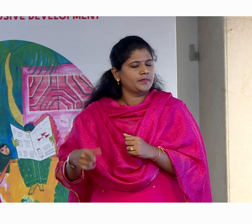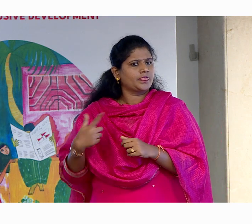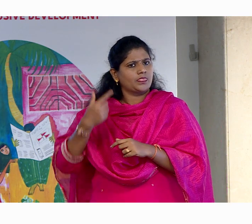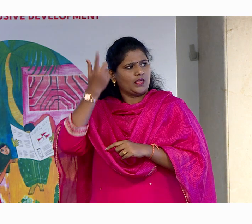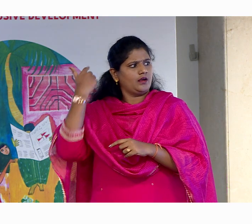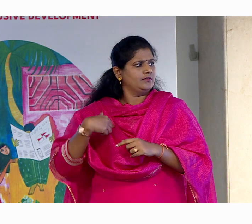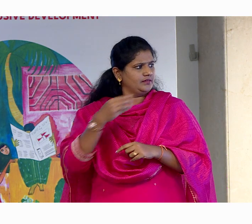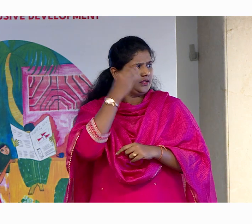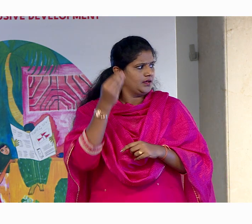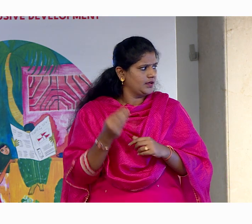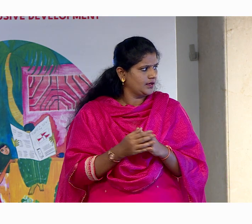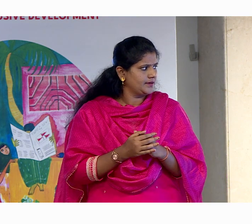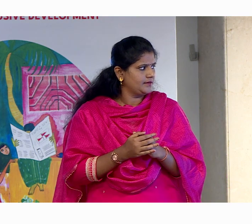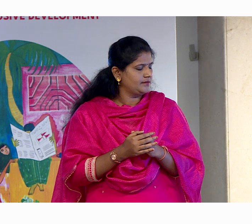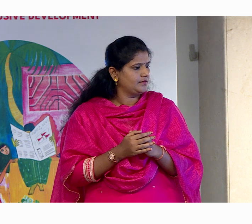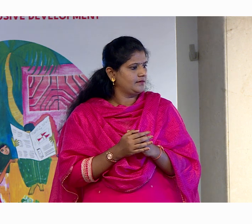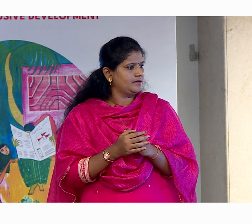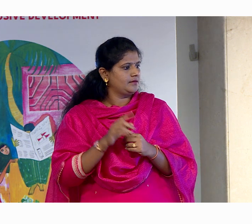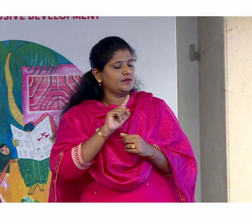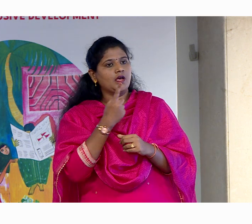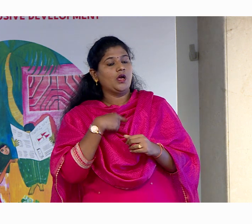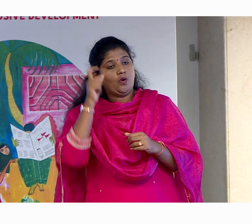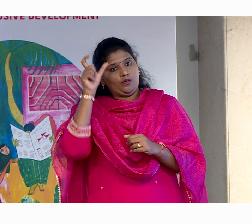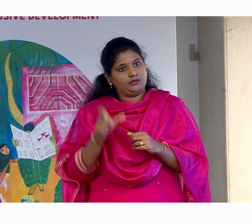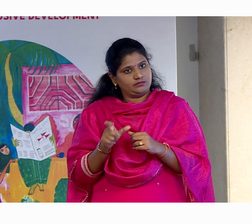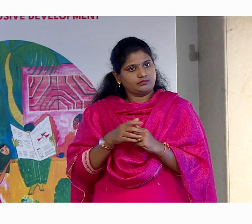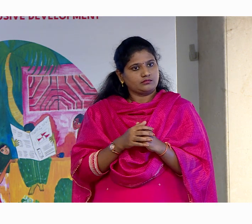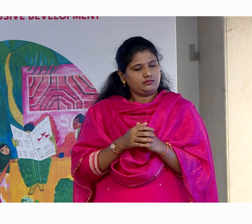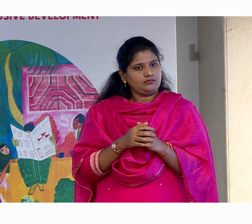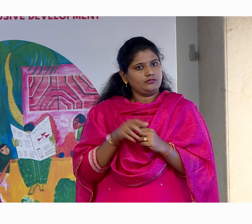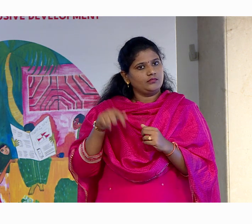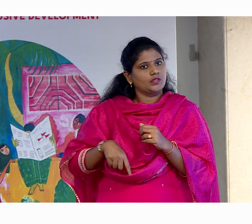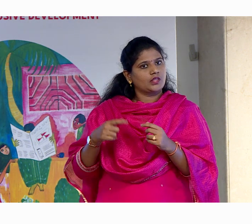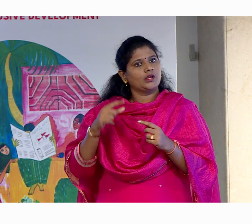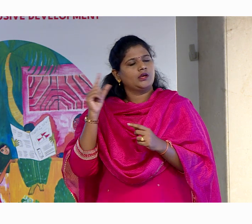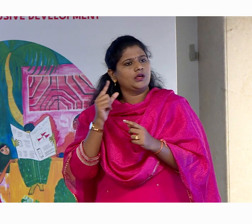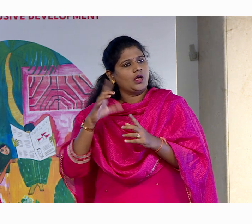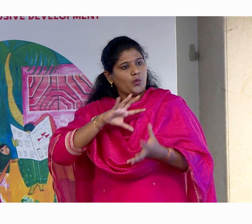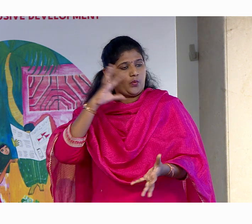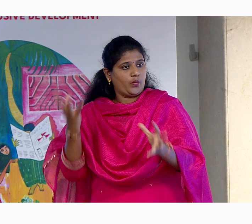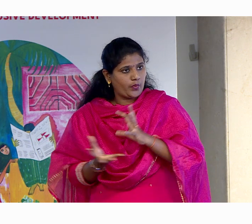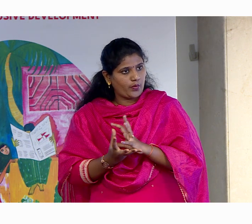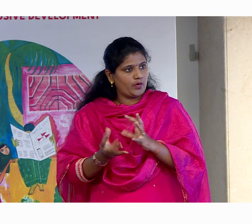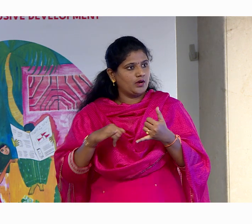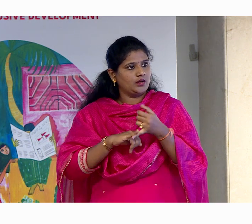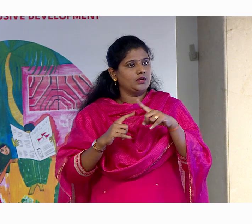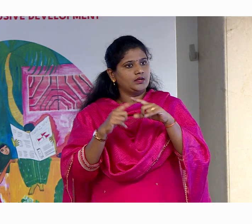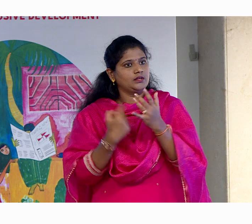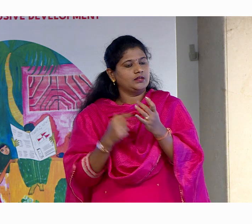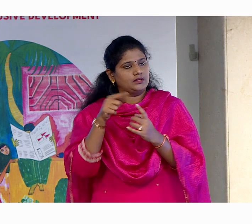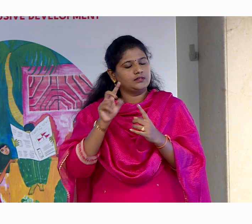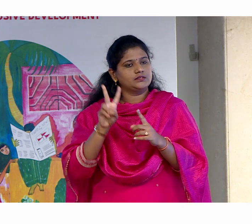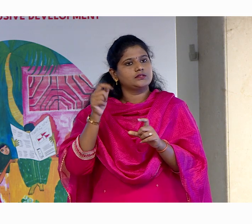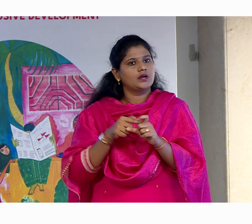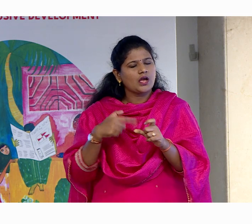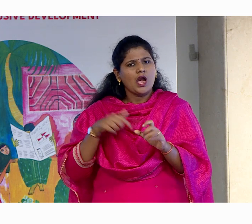ethnographic method of, which is what anthropologists do, living with, as it were, the tribe and trying to understand how they think,